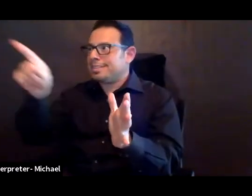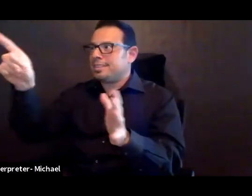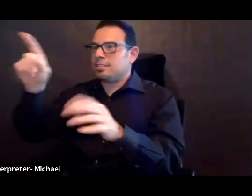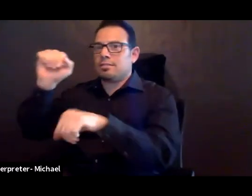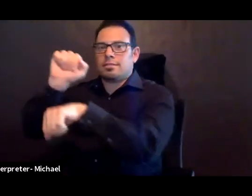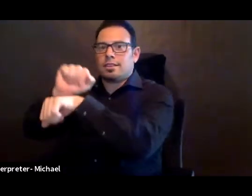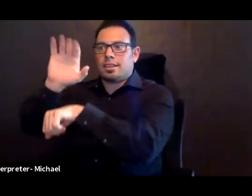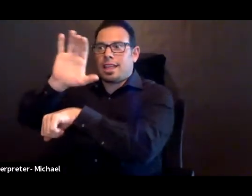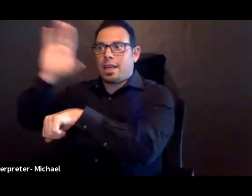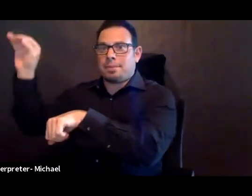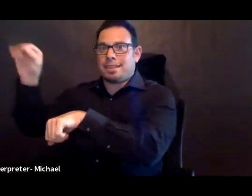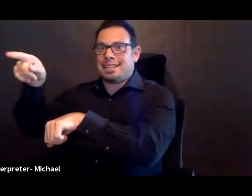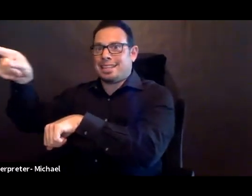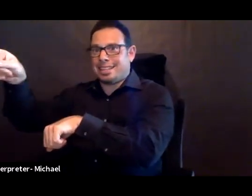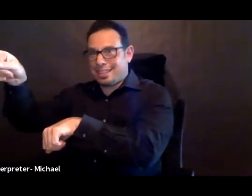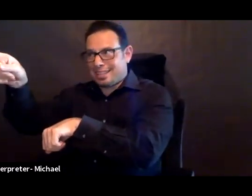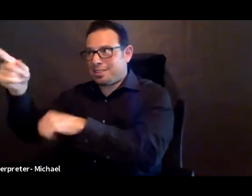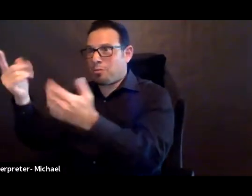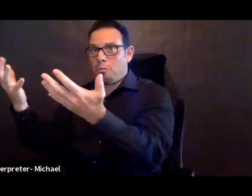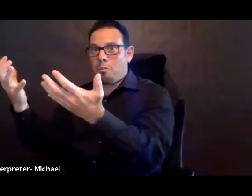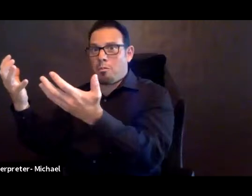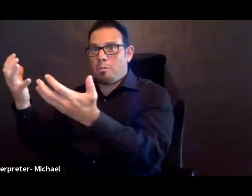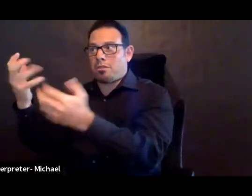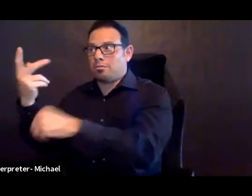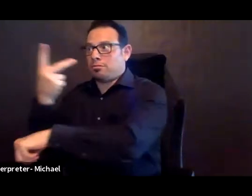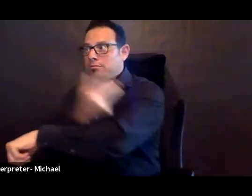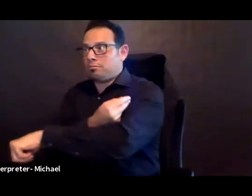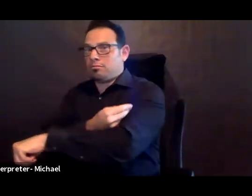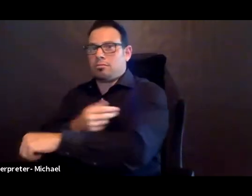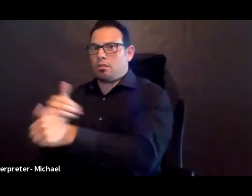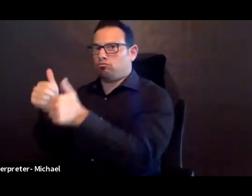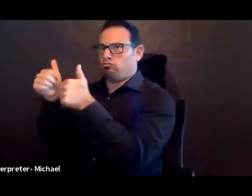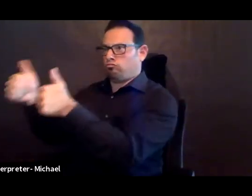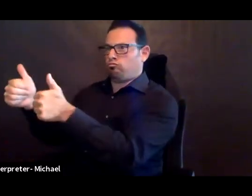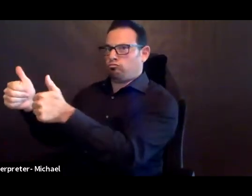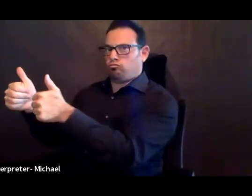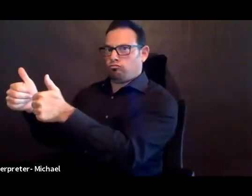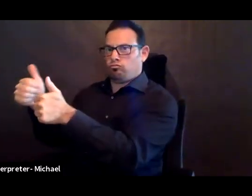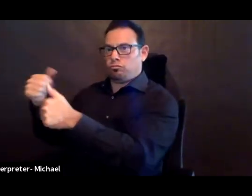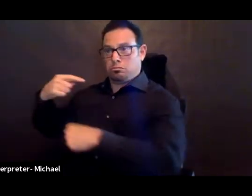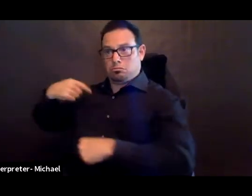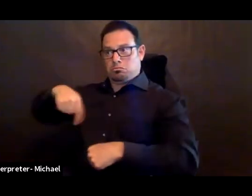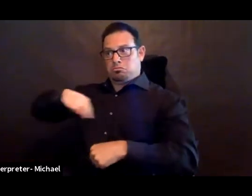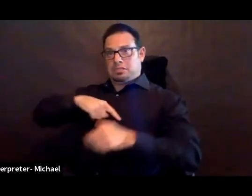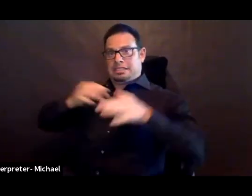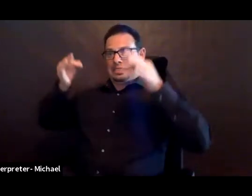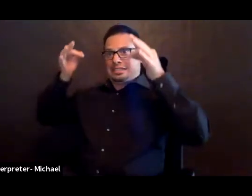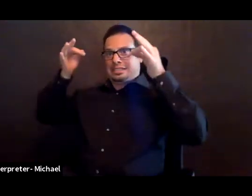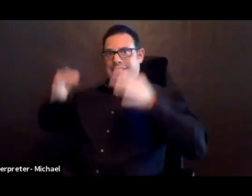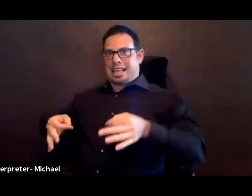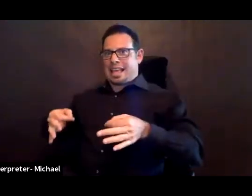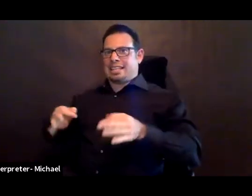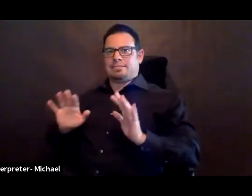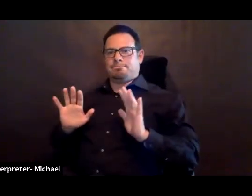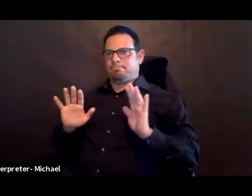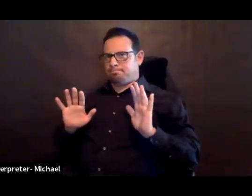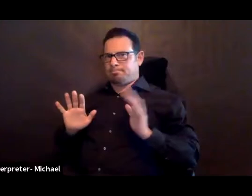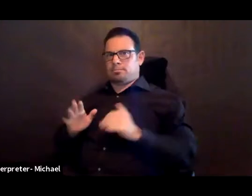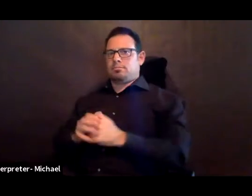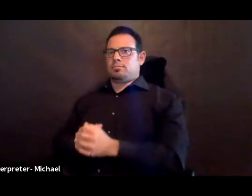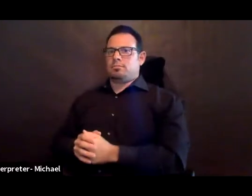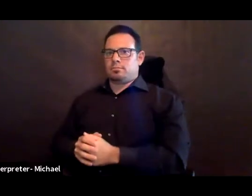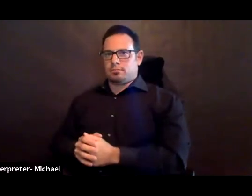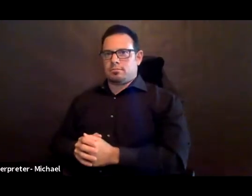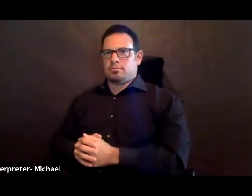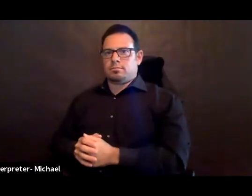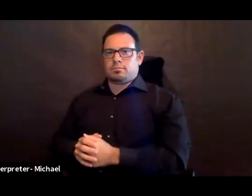Healthcare employers certainly are in a position to play a real leading role here, and we appreciate that they are looking very seriously